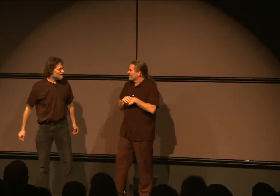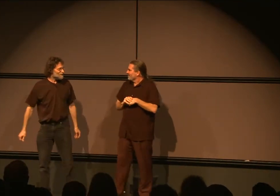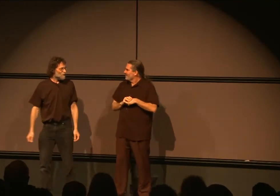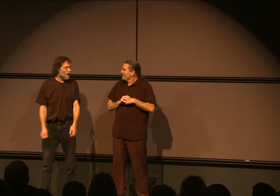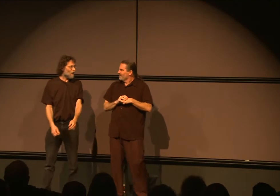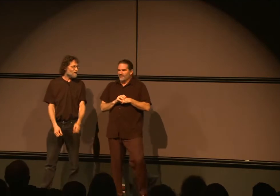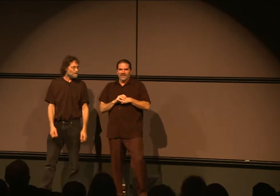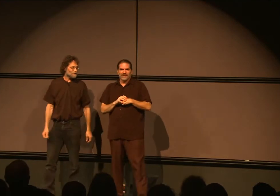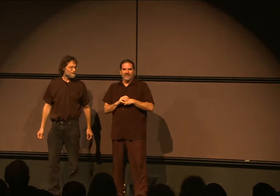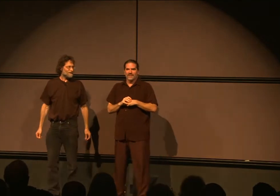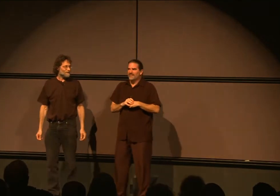Wow.